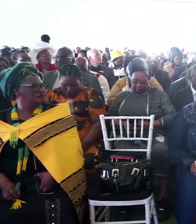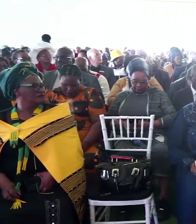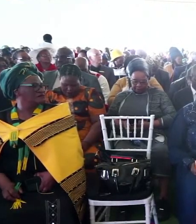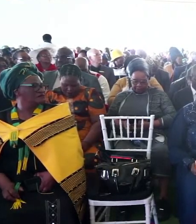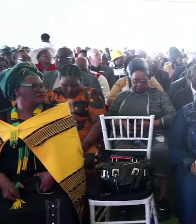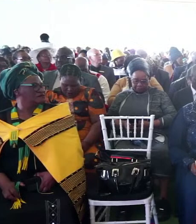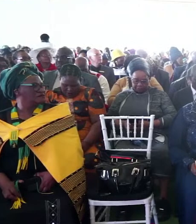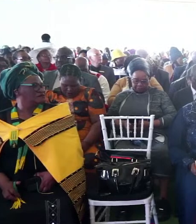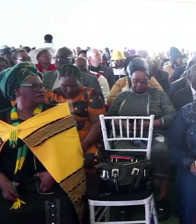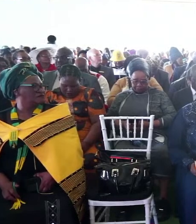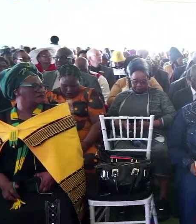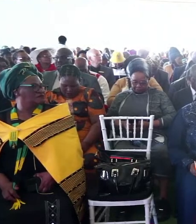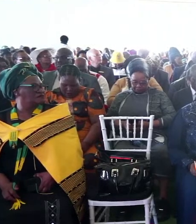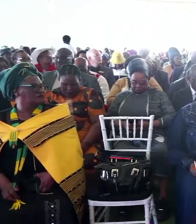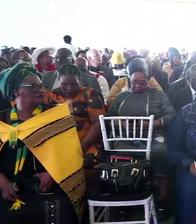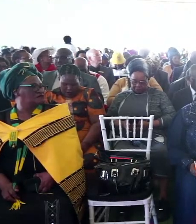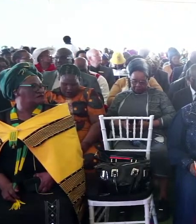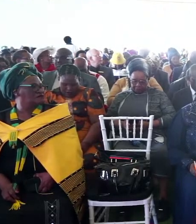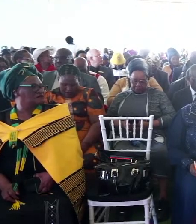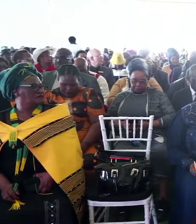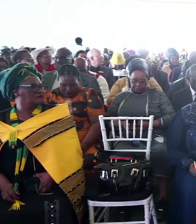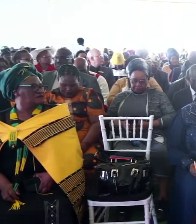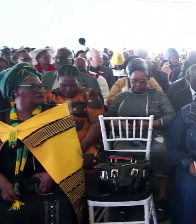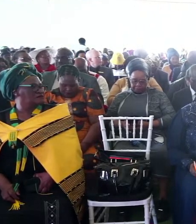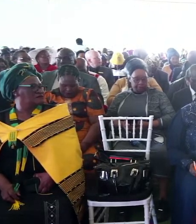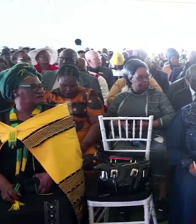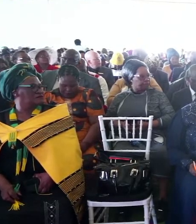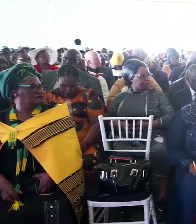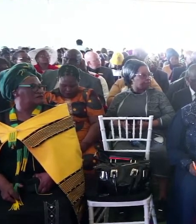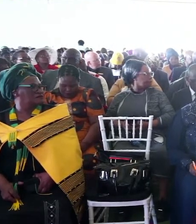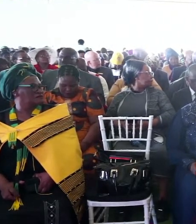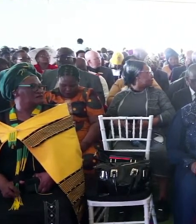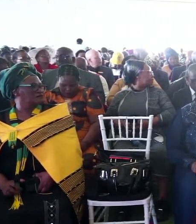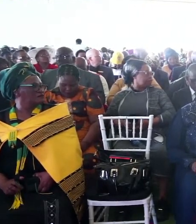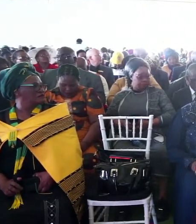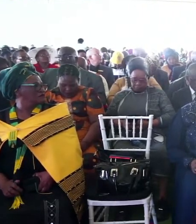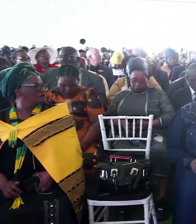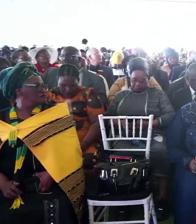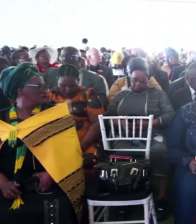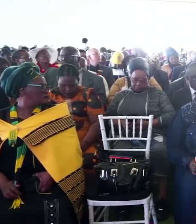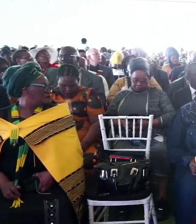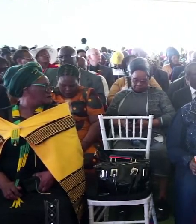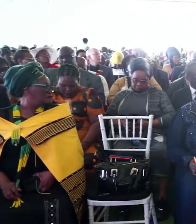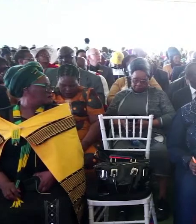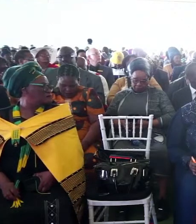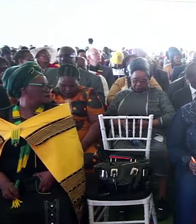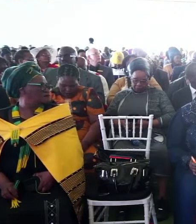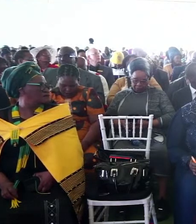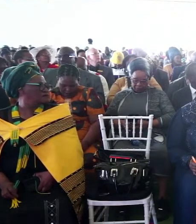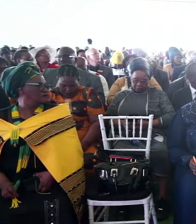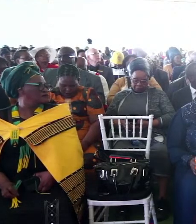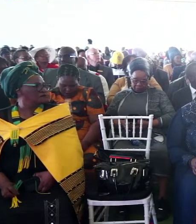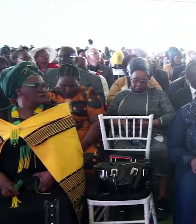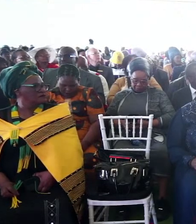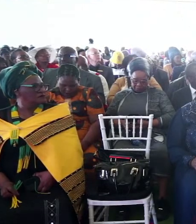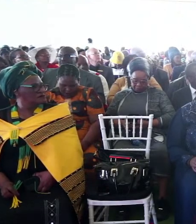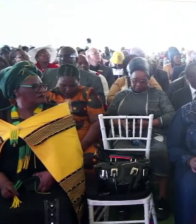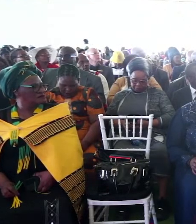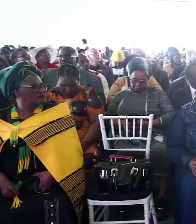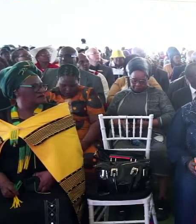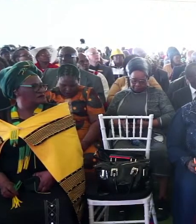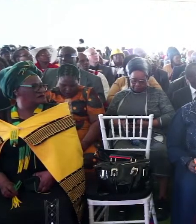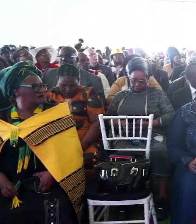izake buntu kuthunyelwe wena ke sisigqeba sakho. Thank you very much. Kani siqhwabeleni